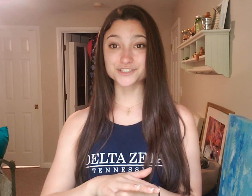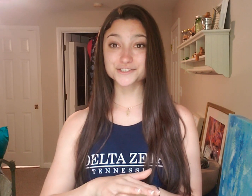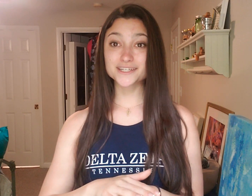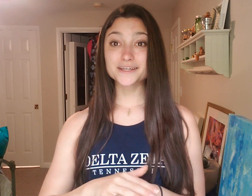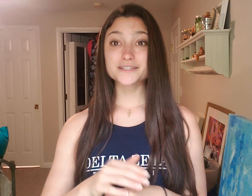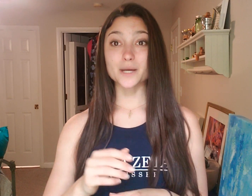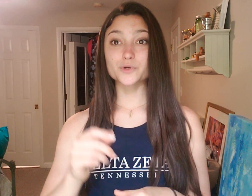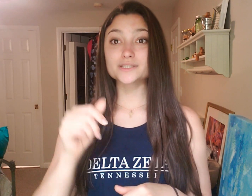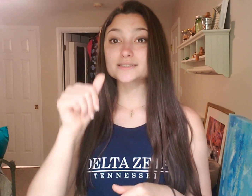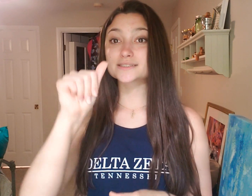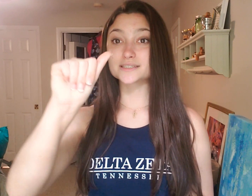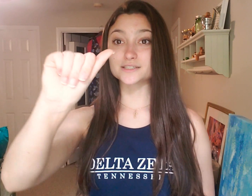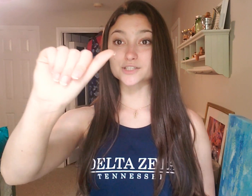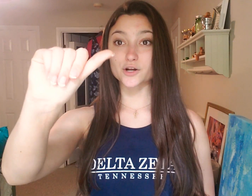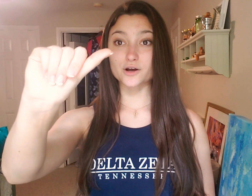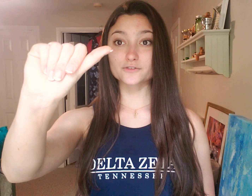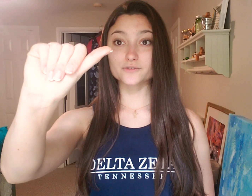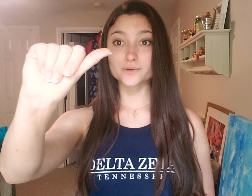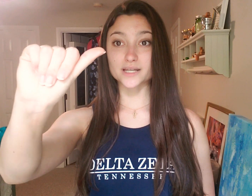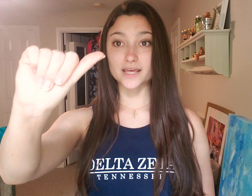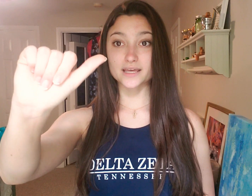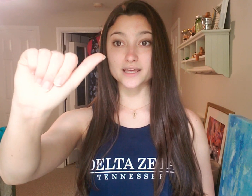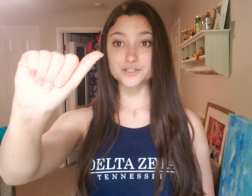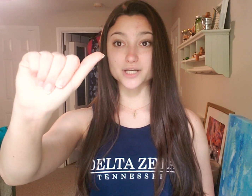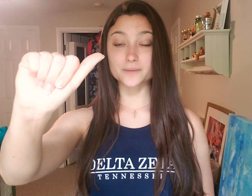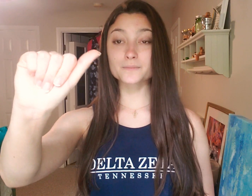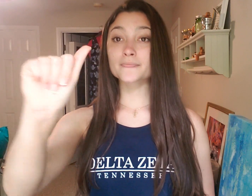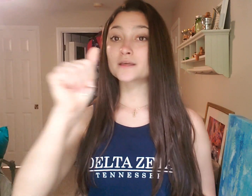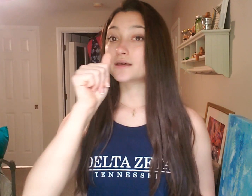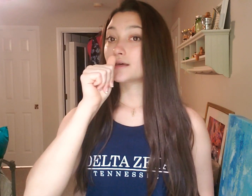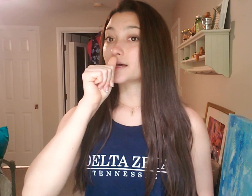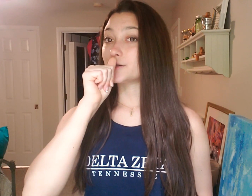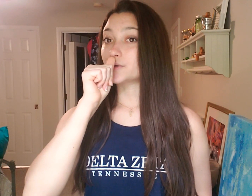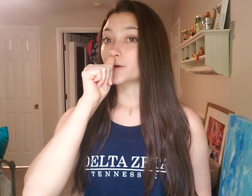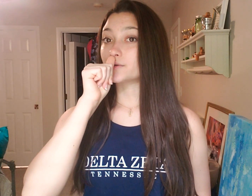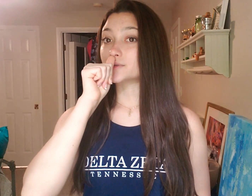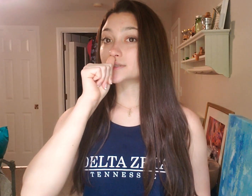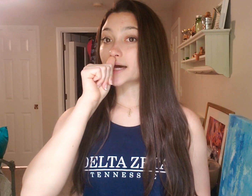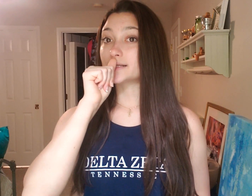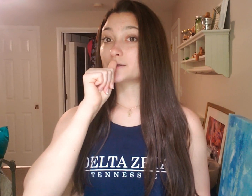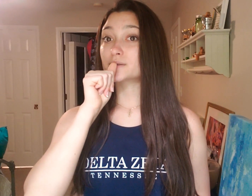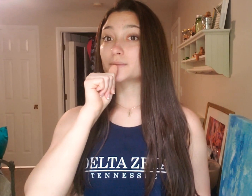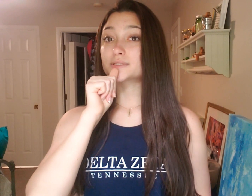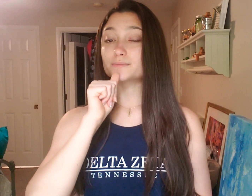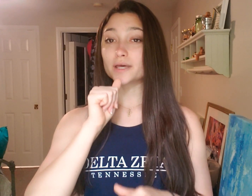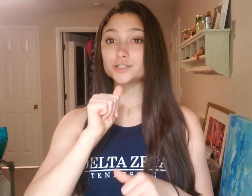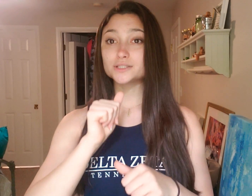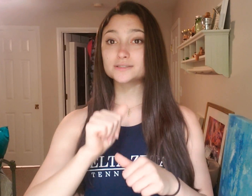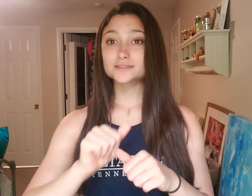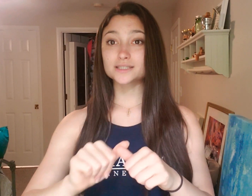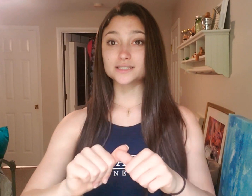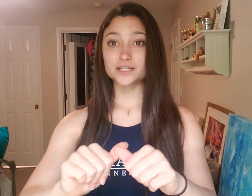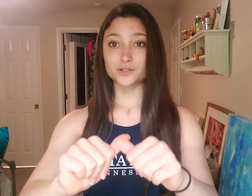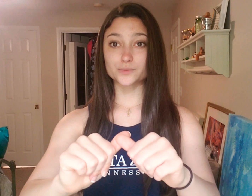courage. Temperance is starting off with an A hand shape, and you slide it down your lips, patience, continue. That's